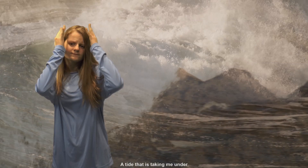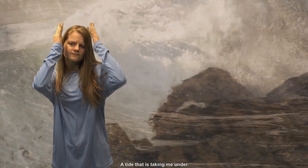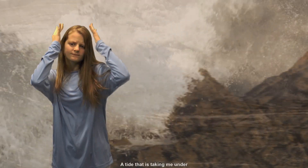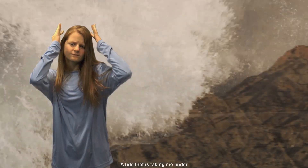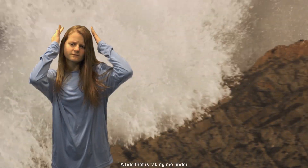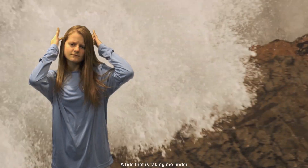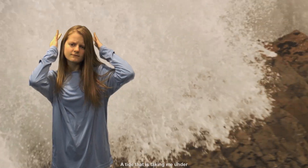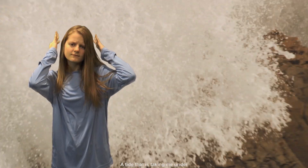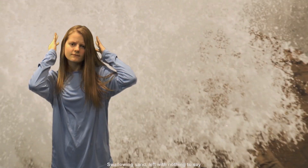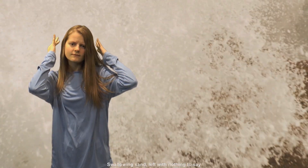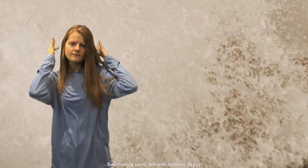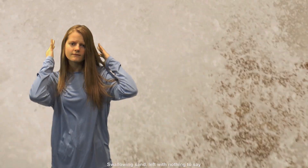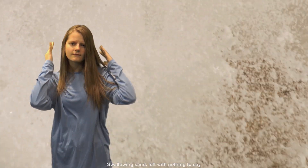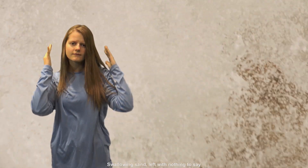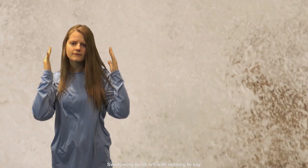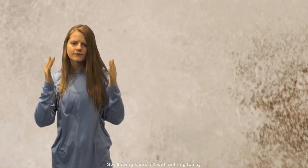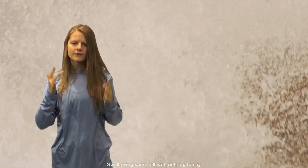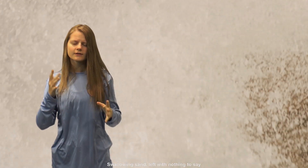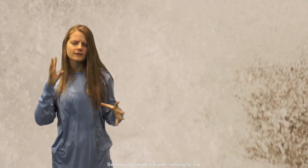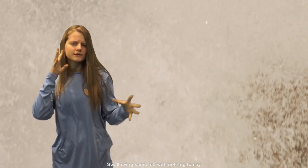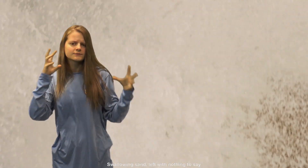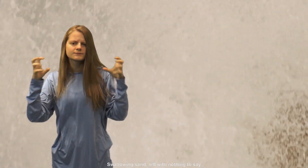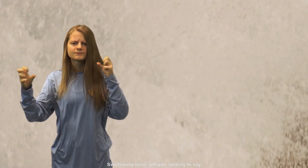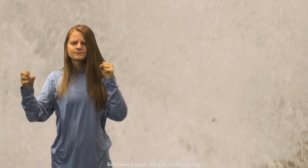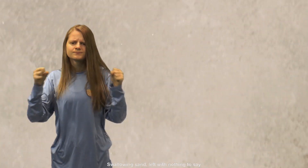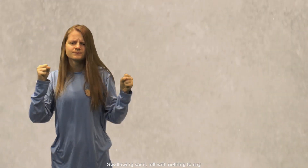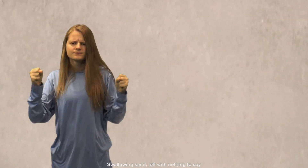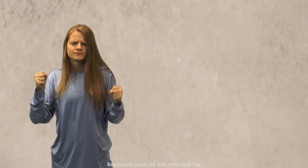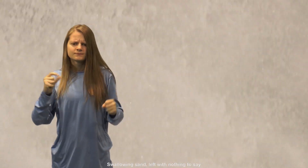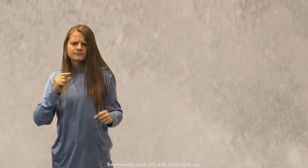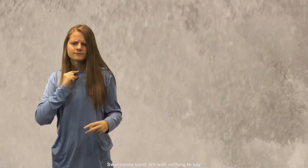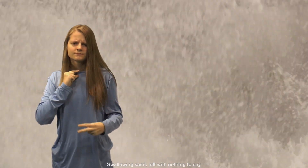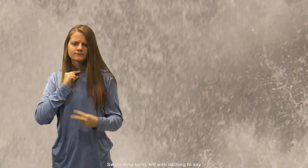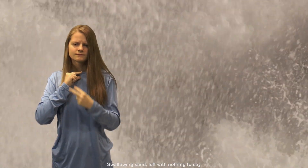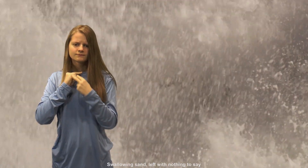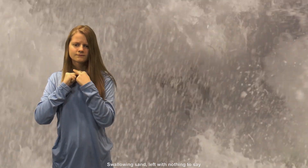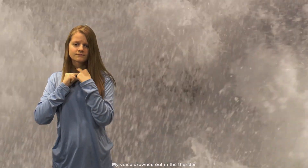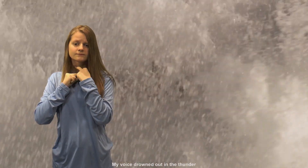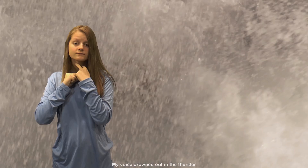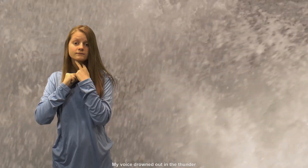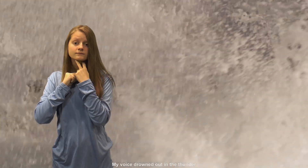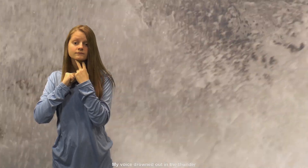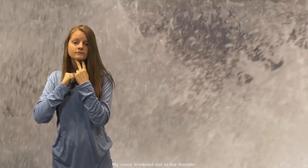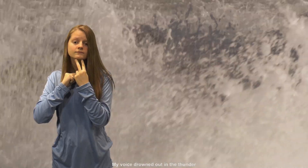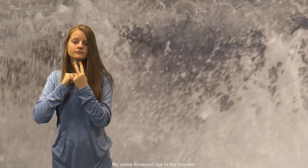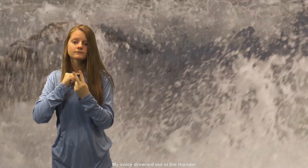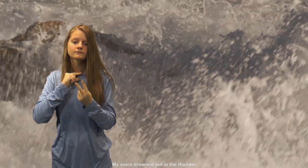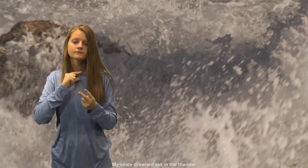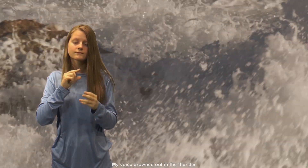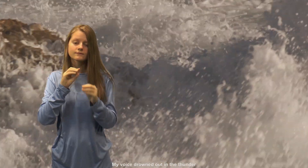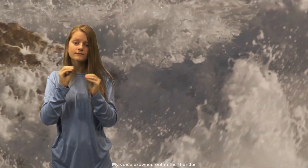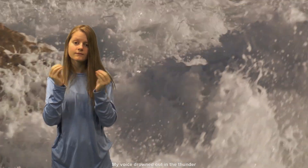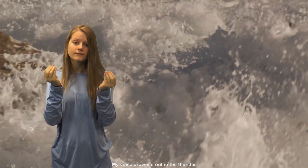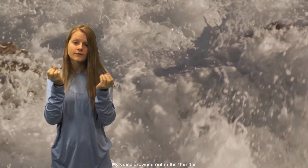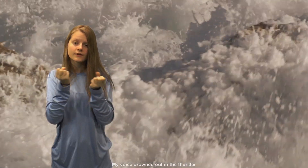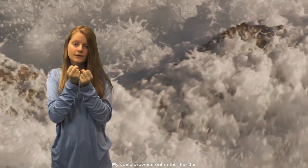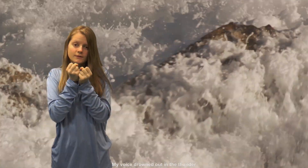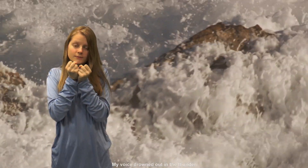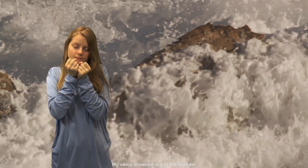Swallowing sand left with nothing to say My voice drowned out in the thunder